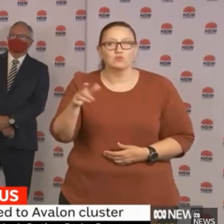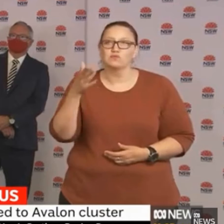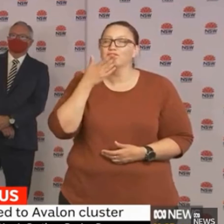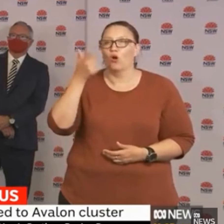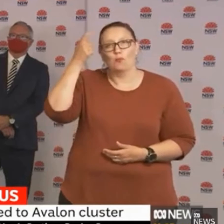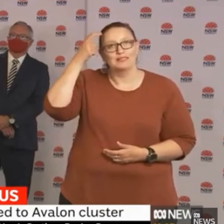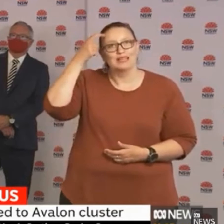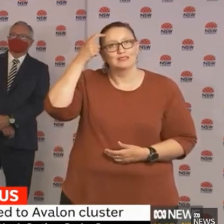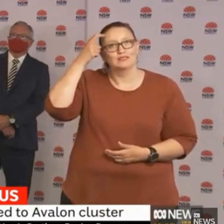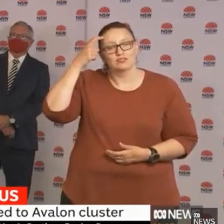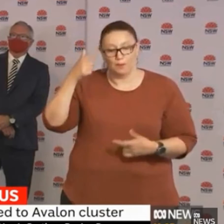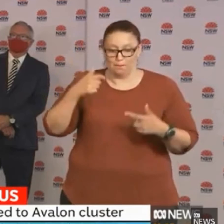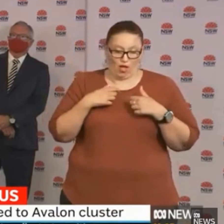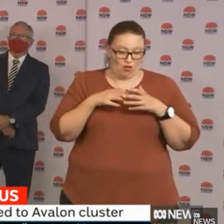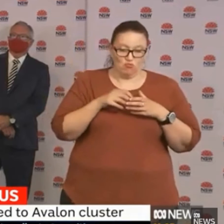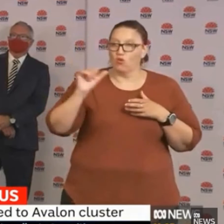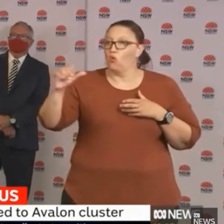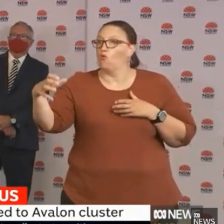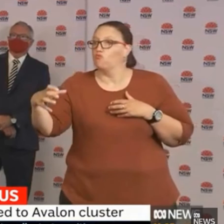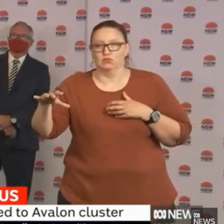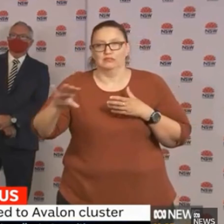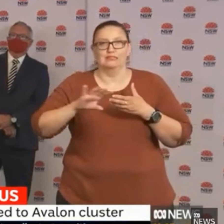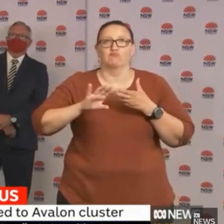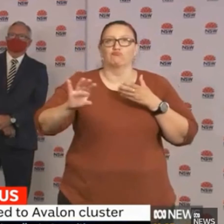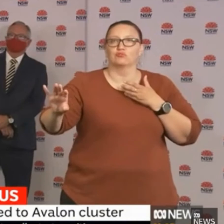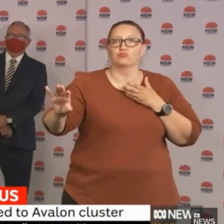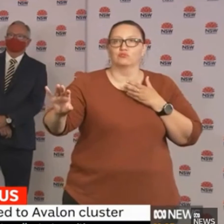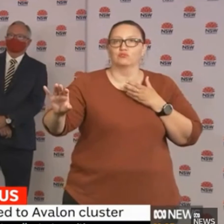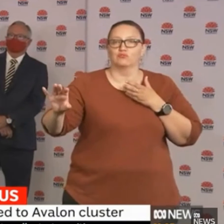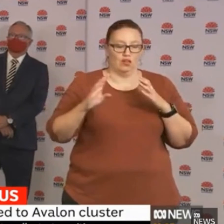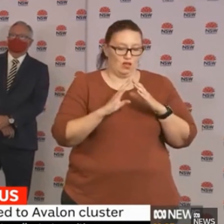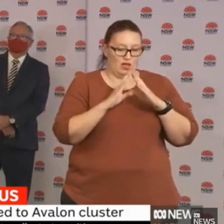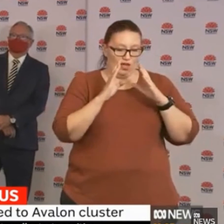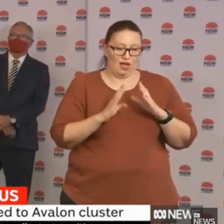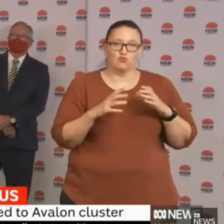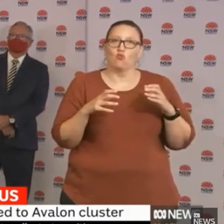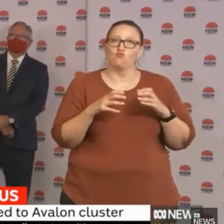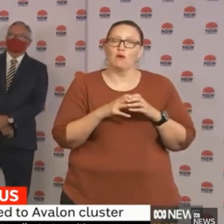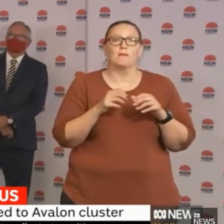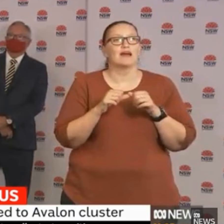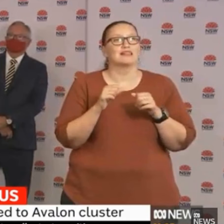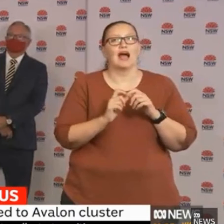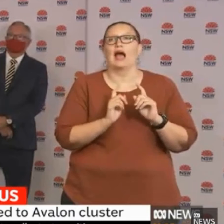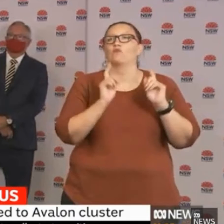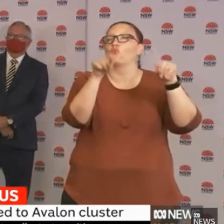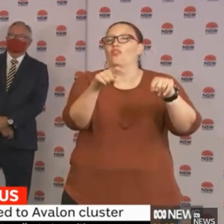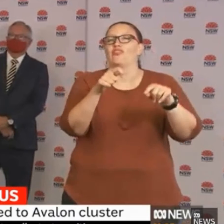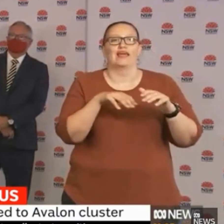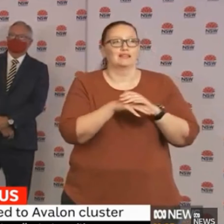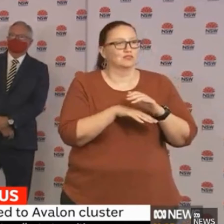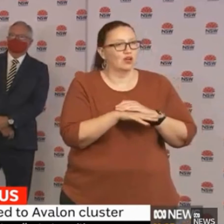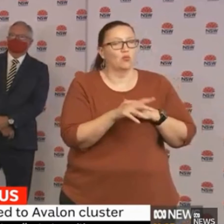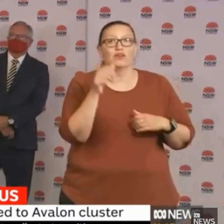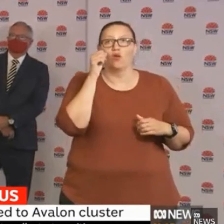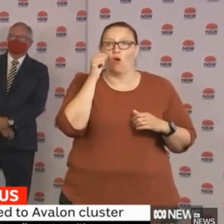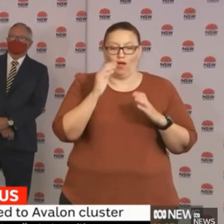from other groups, household groups. It's actually better for household groups to be spending time outdoors than indoors,